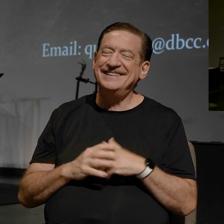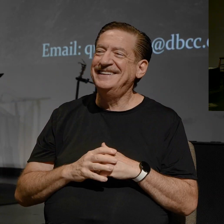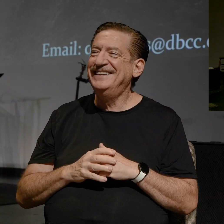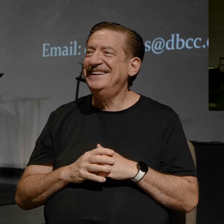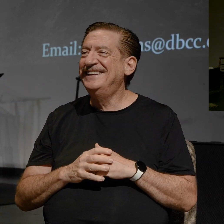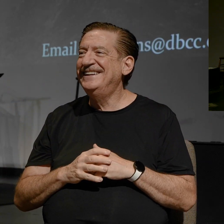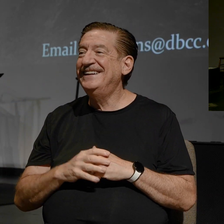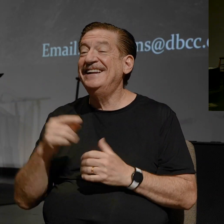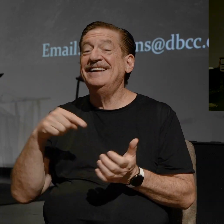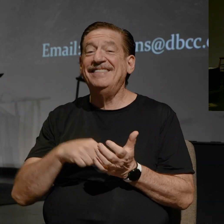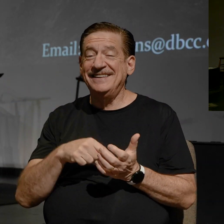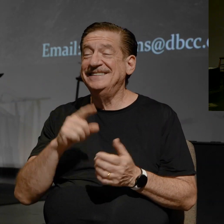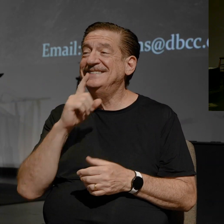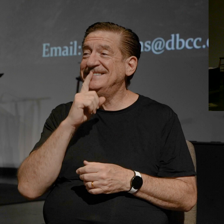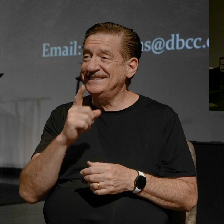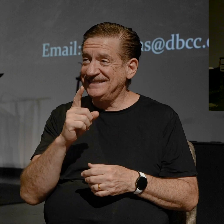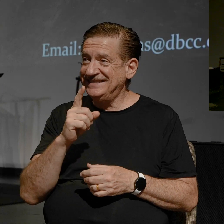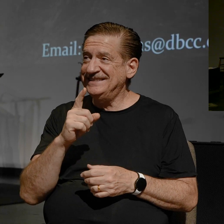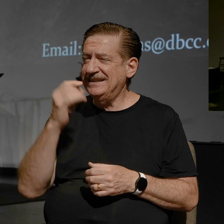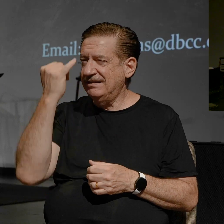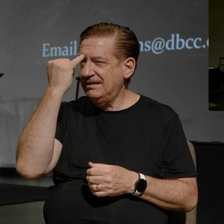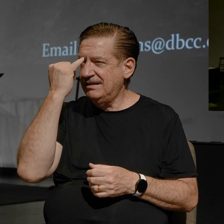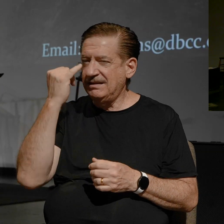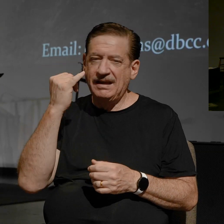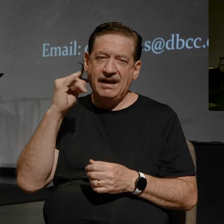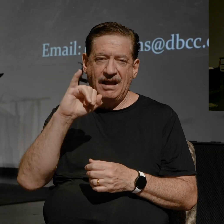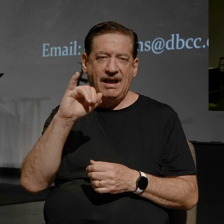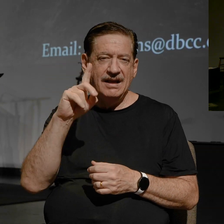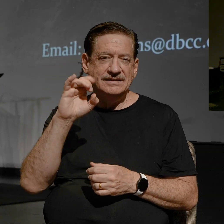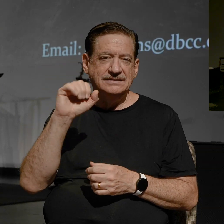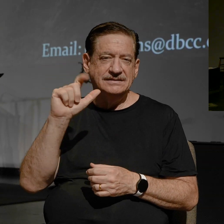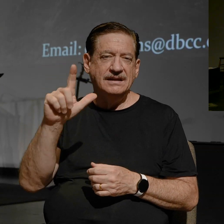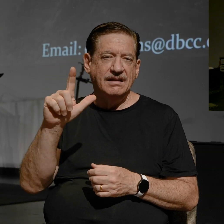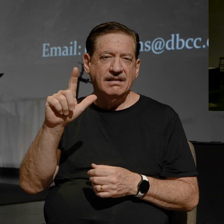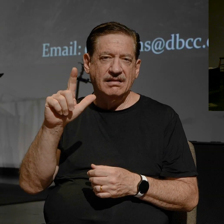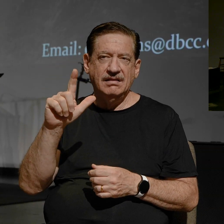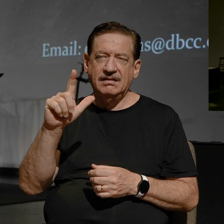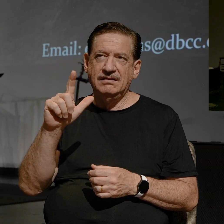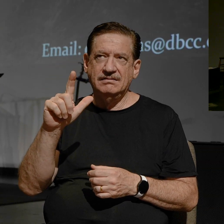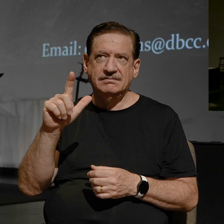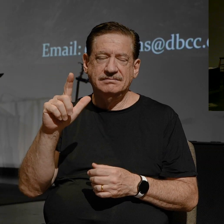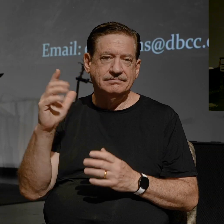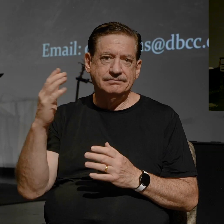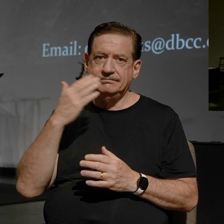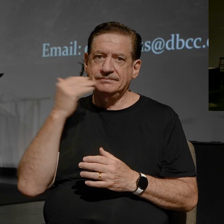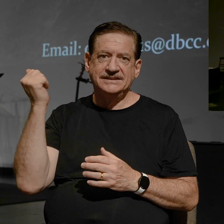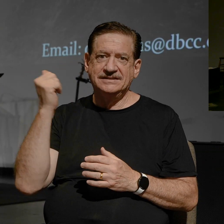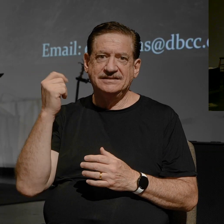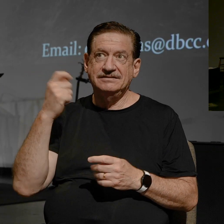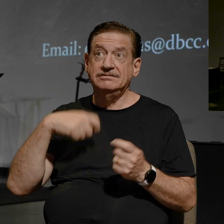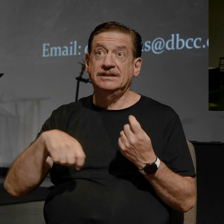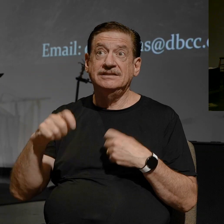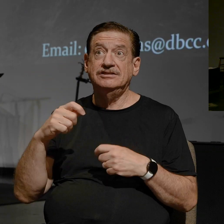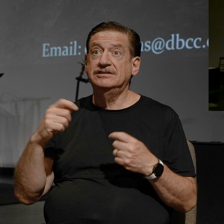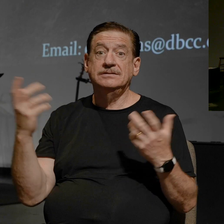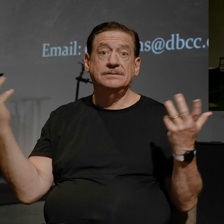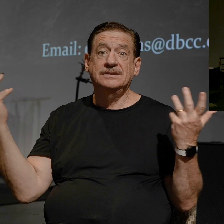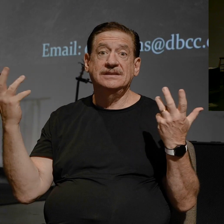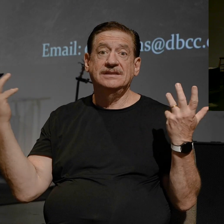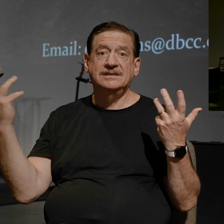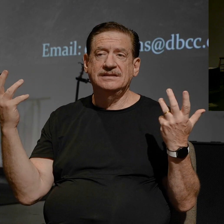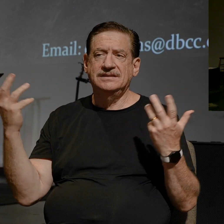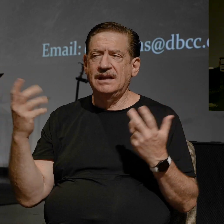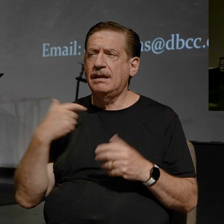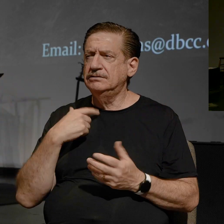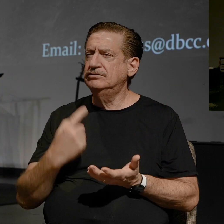Now, this is the ideal. The ideal transaction is this. But let's